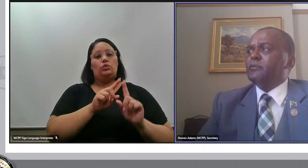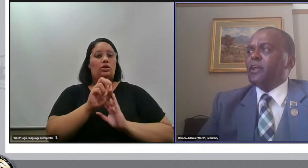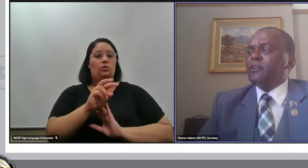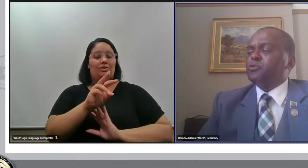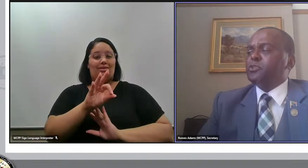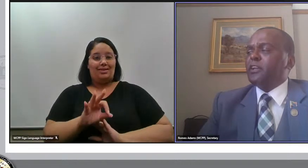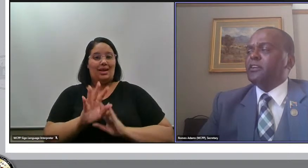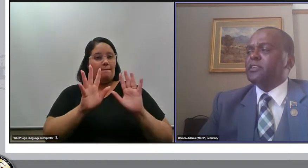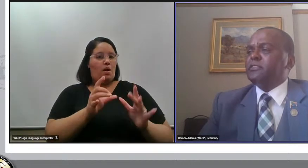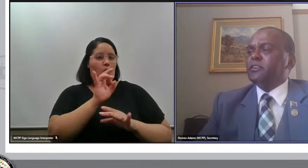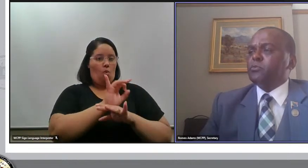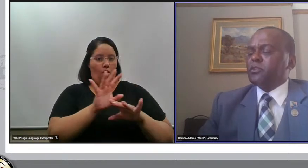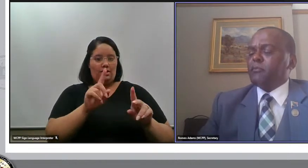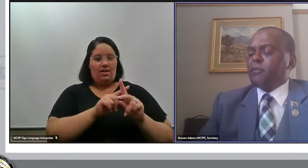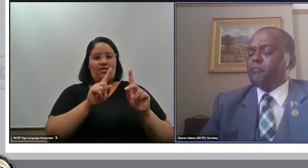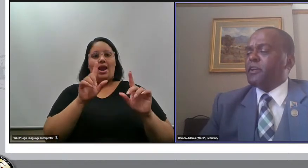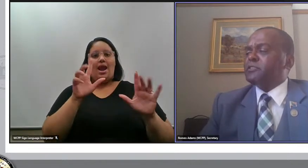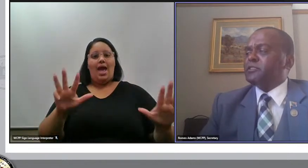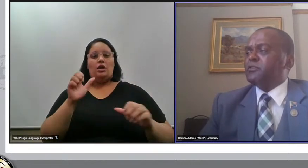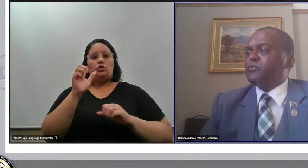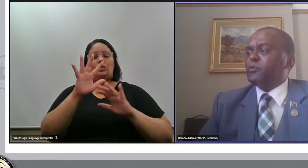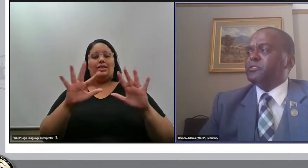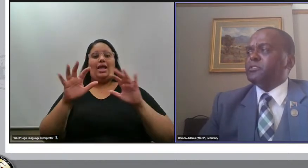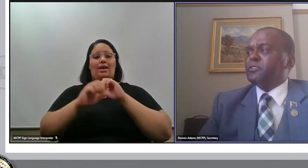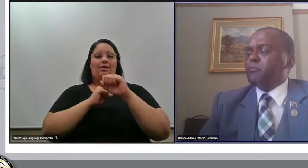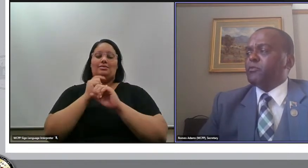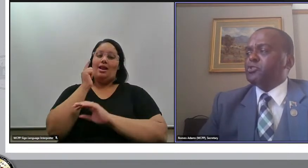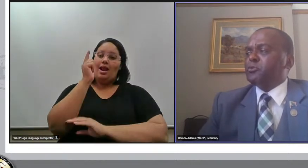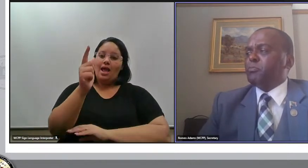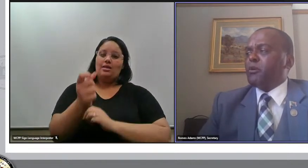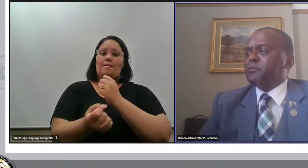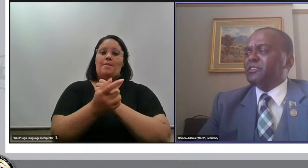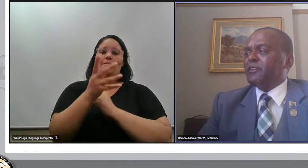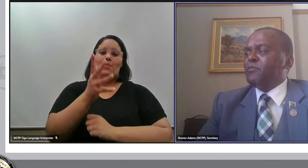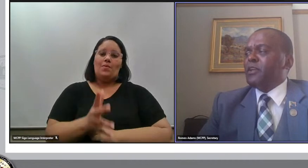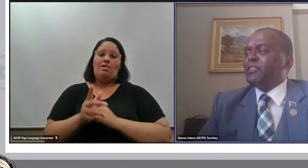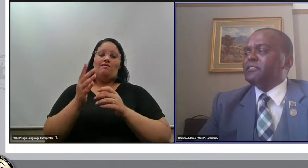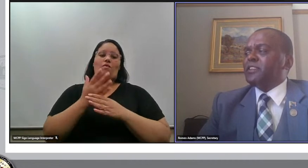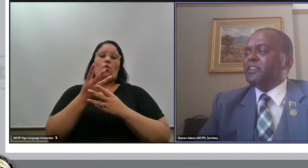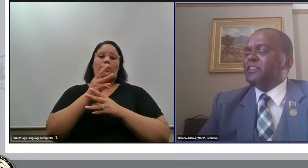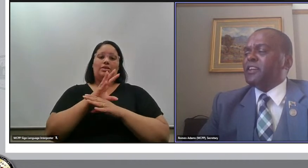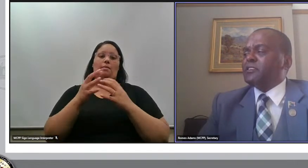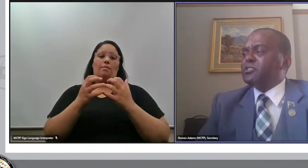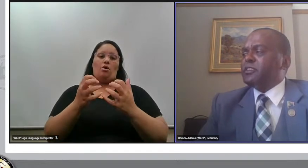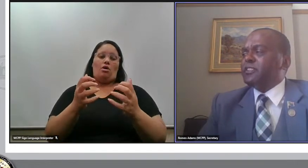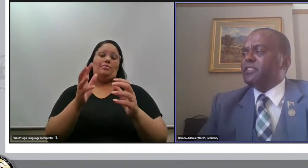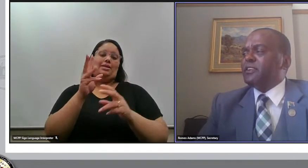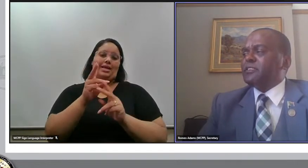2022-2023, and then 9 to 10 years later, it will come up as a turn for the Western Cape Provincial Parliament again. There's then a reduction in the next